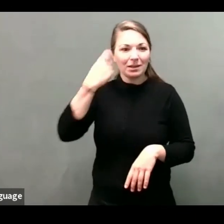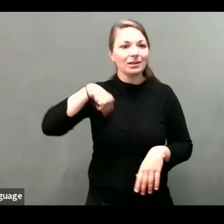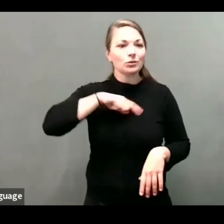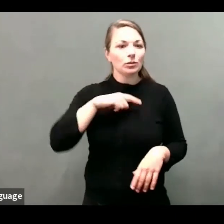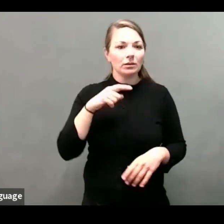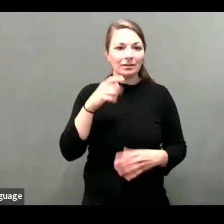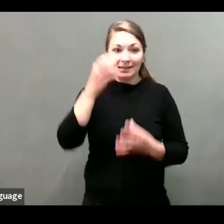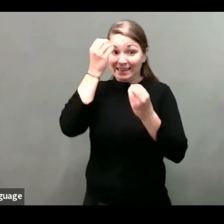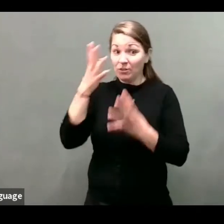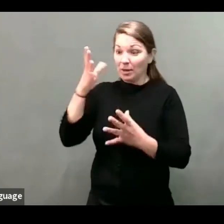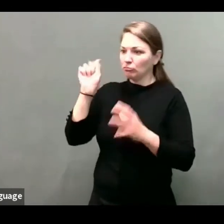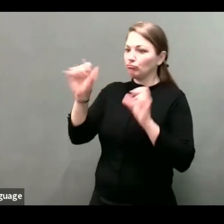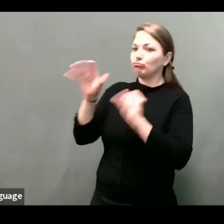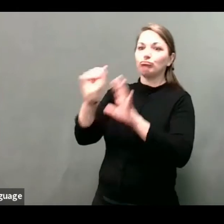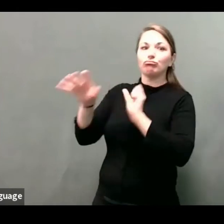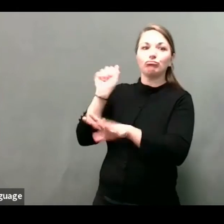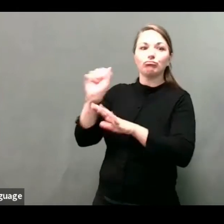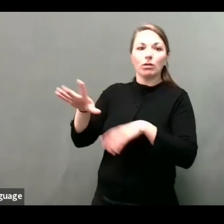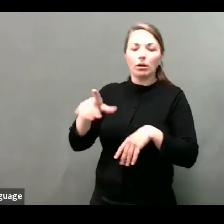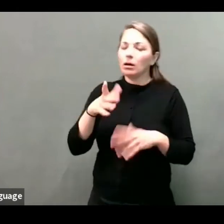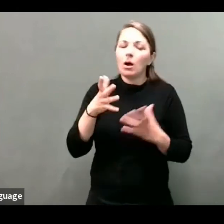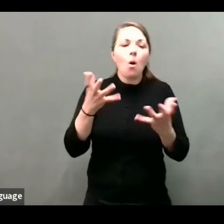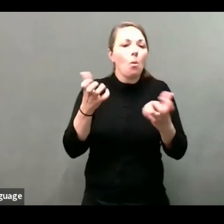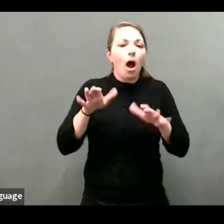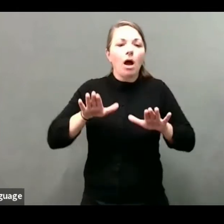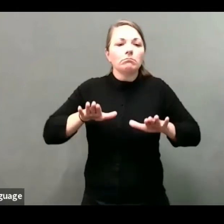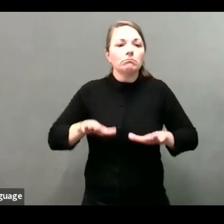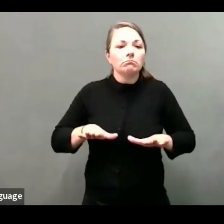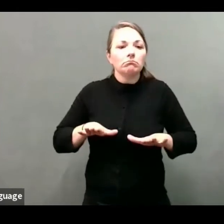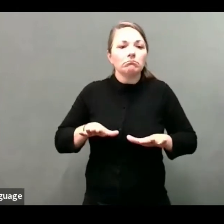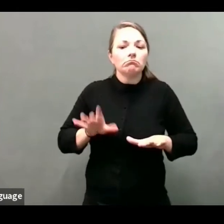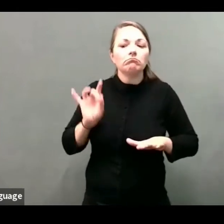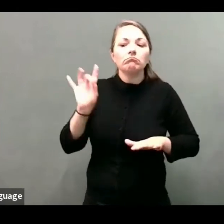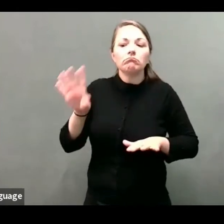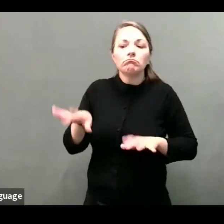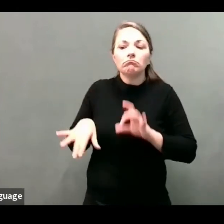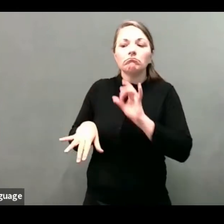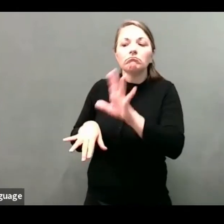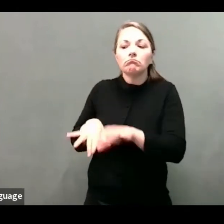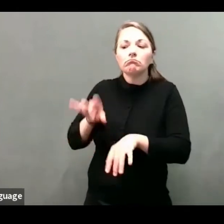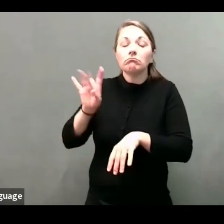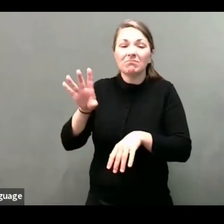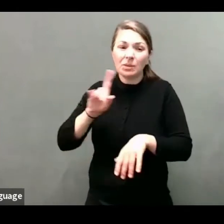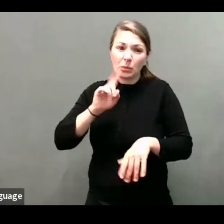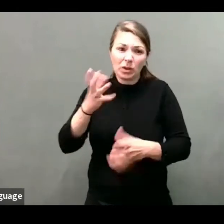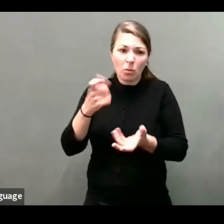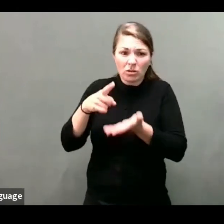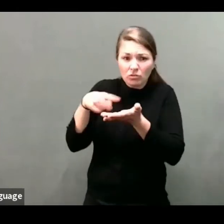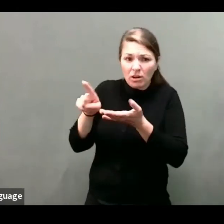that we're really going at a slow pace and that we're really just checking in with them throughout the whole process.